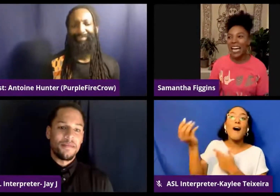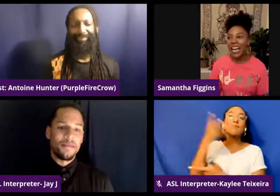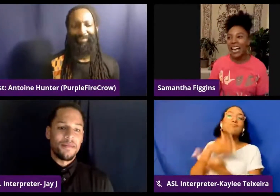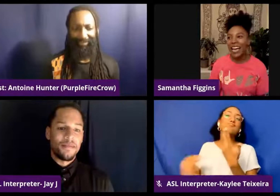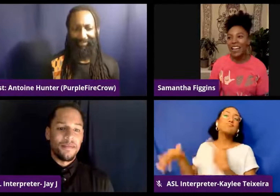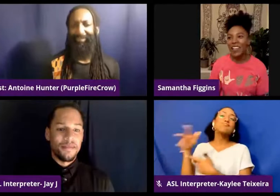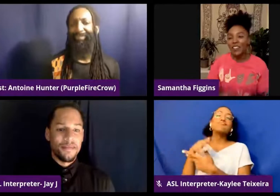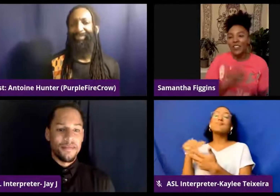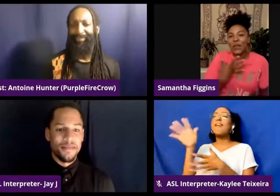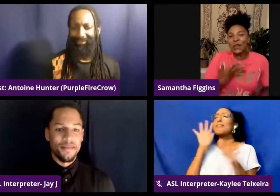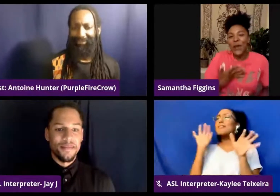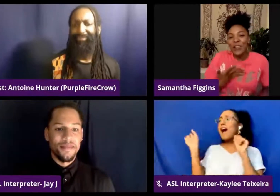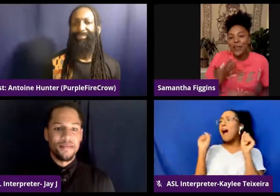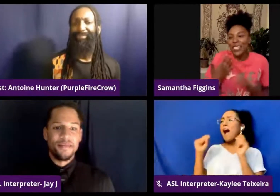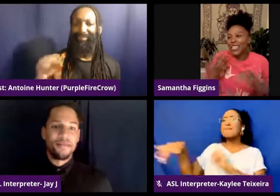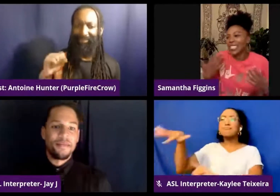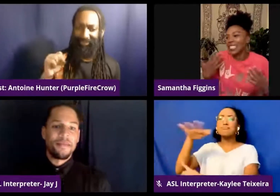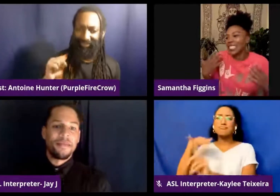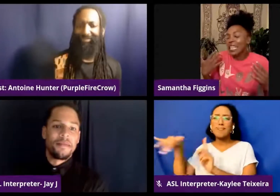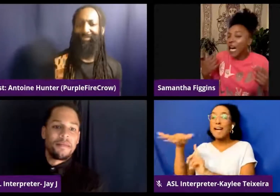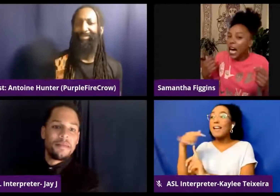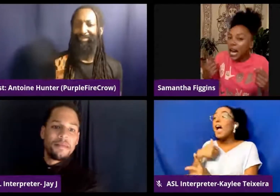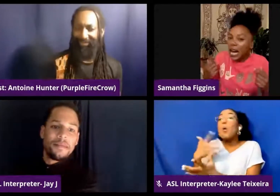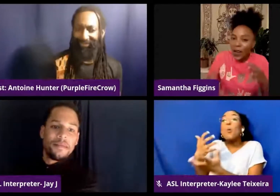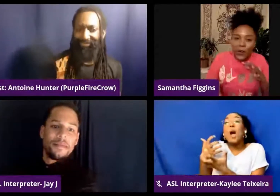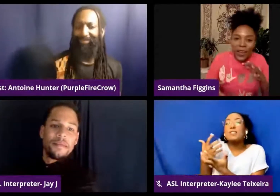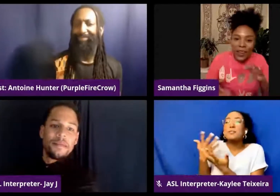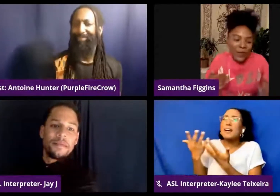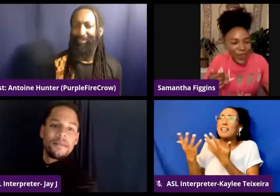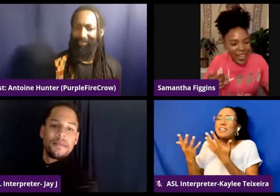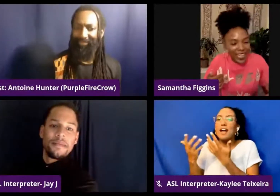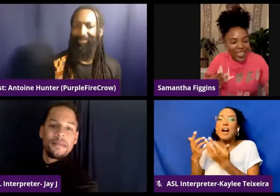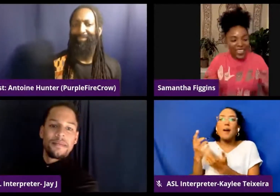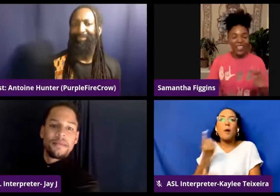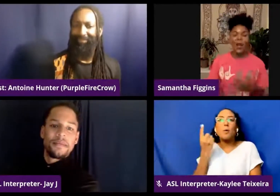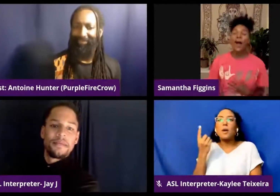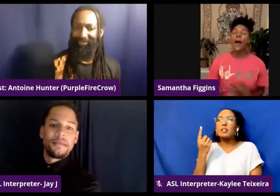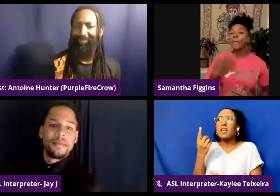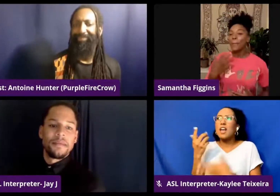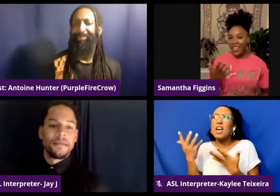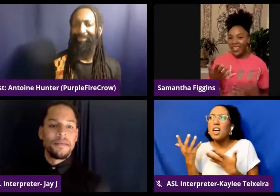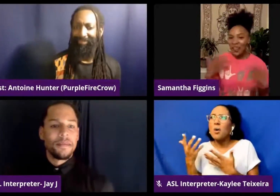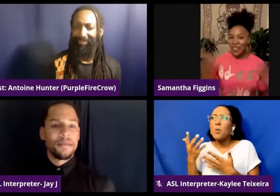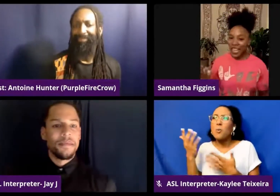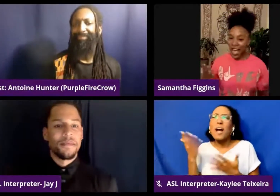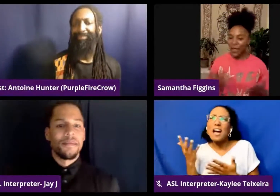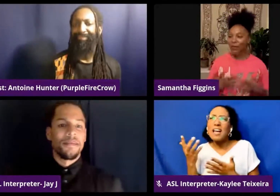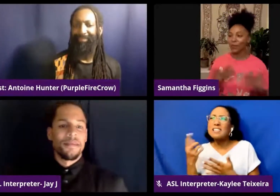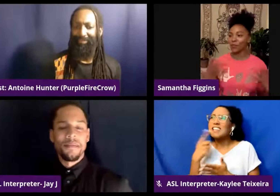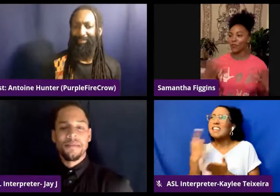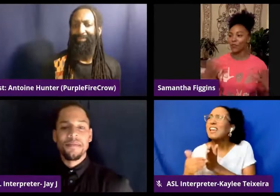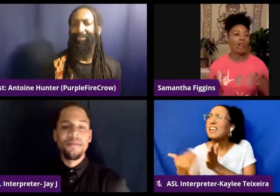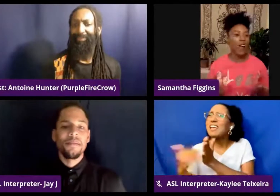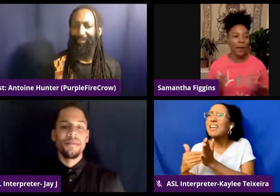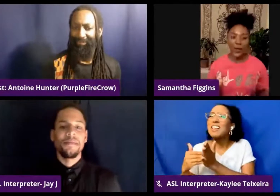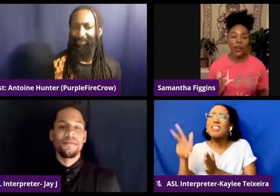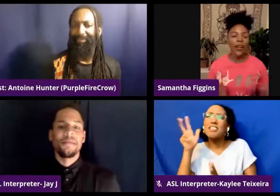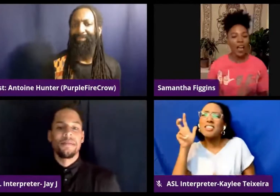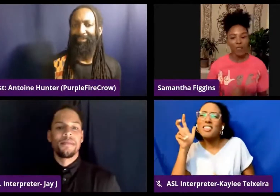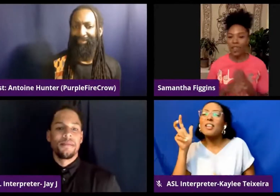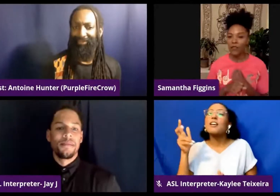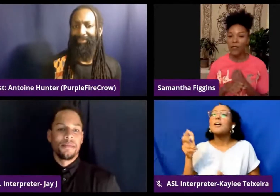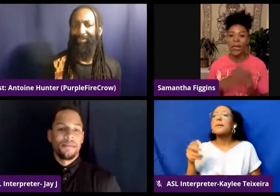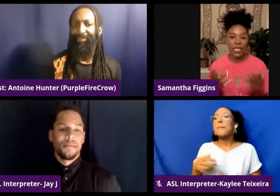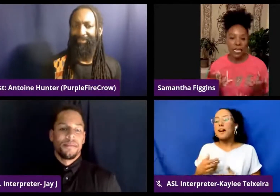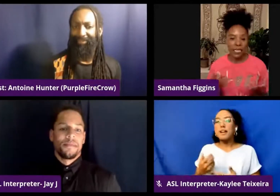like, there's always a part of me that is just, what? But over time, I've gotten better